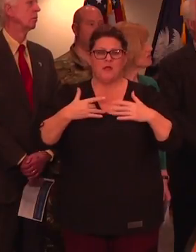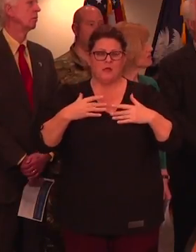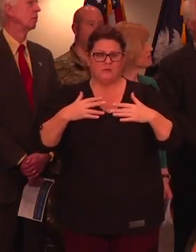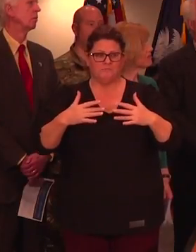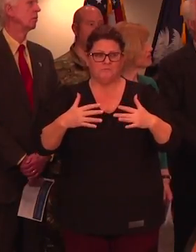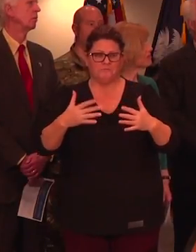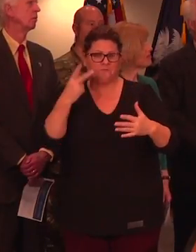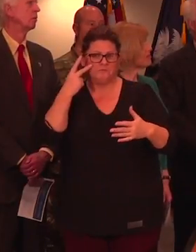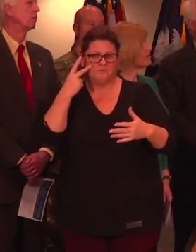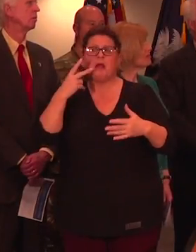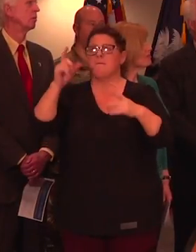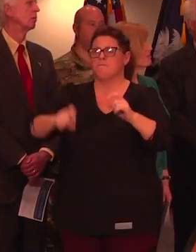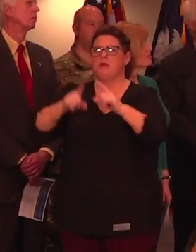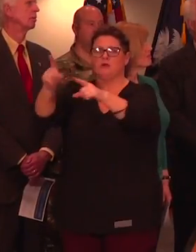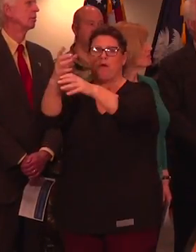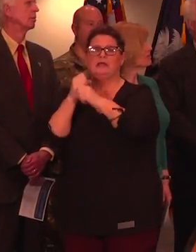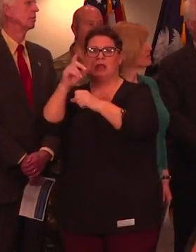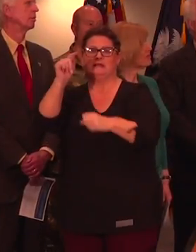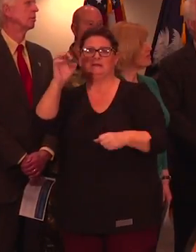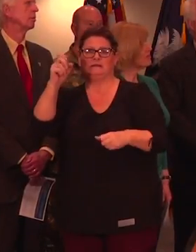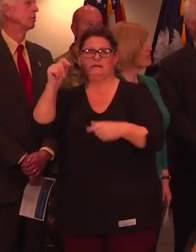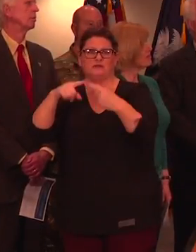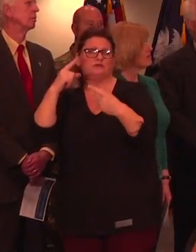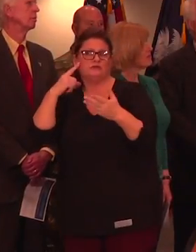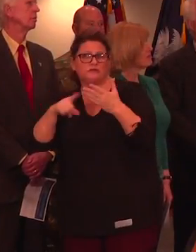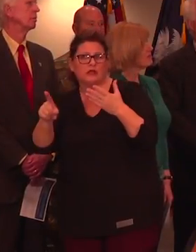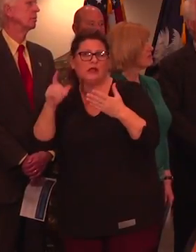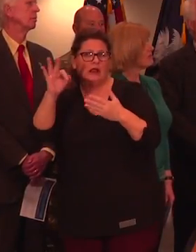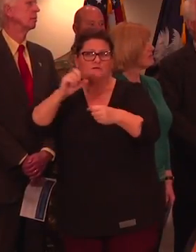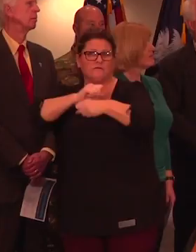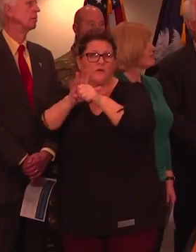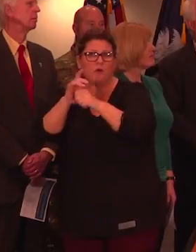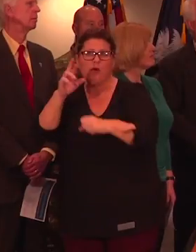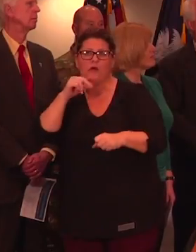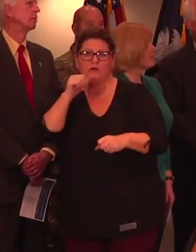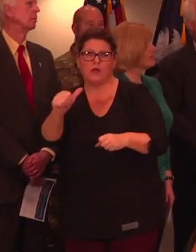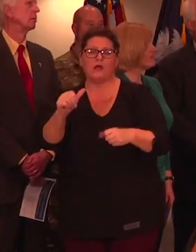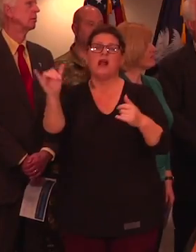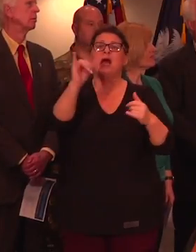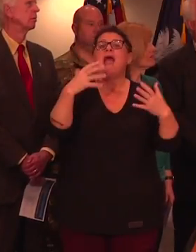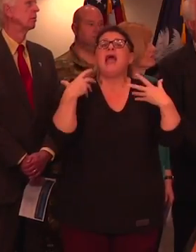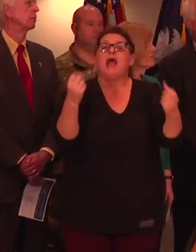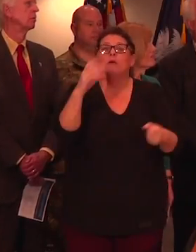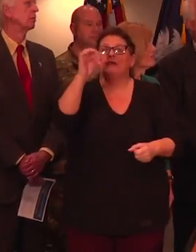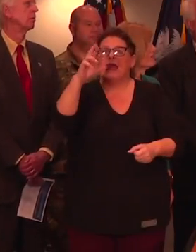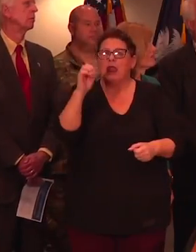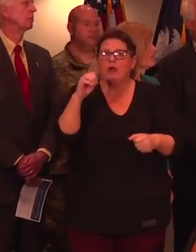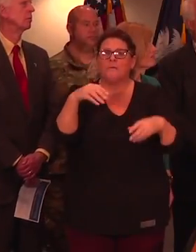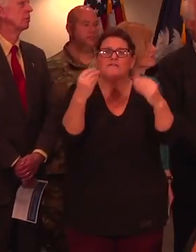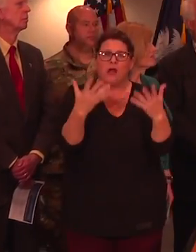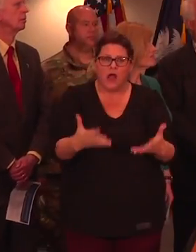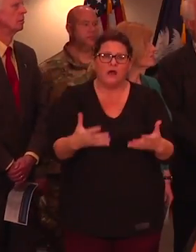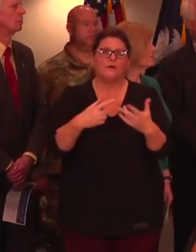show that they are no longer carrying the virus. That primarily applies to the situation like a healthcare provider or